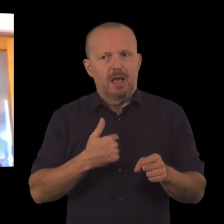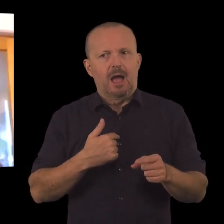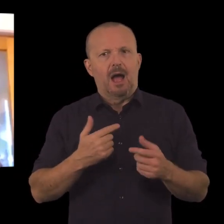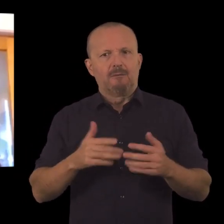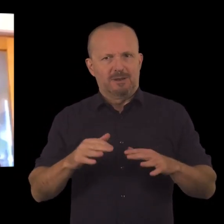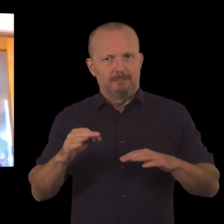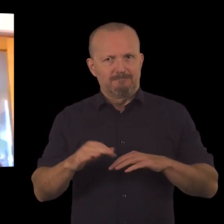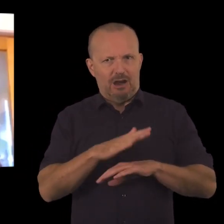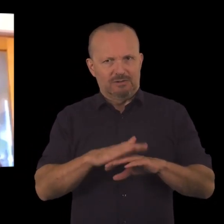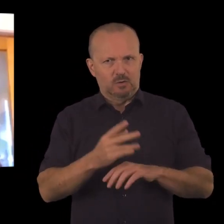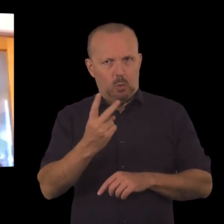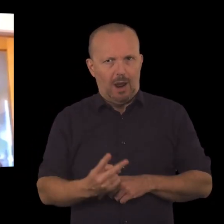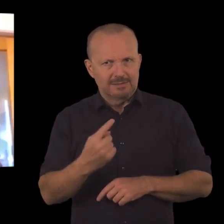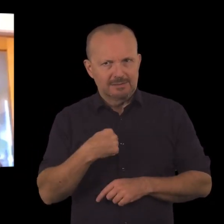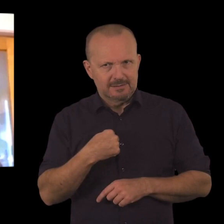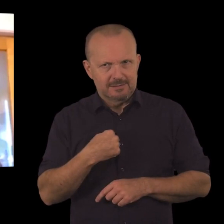I'm